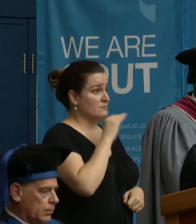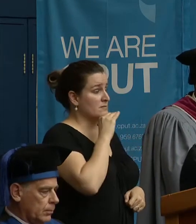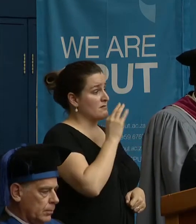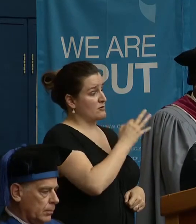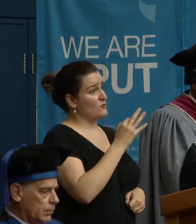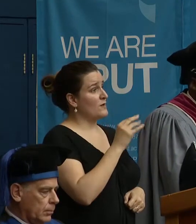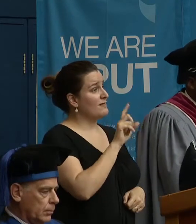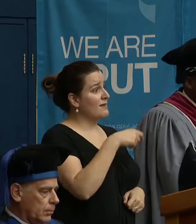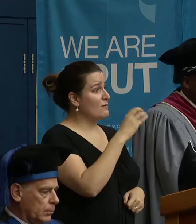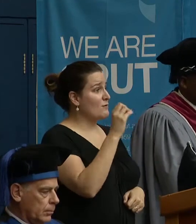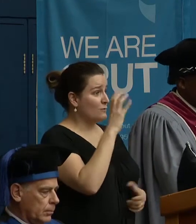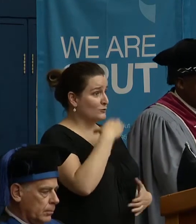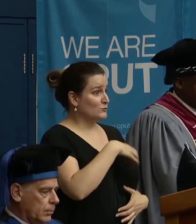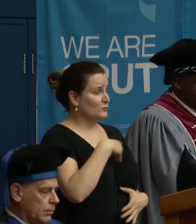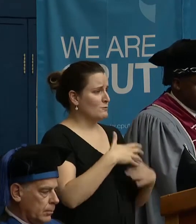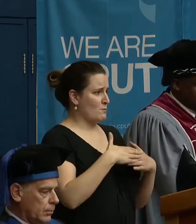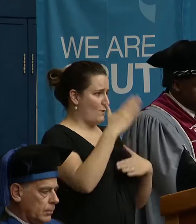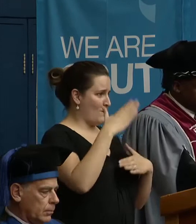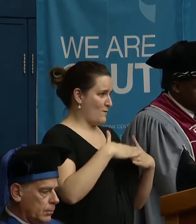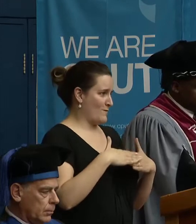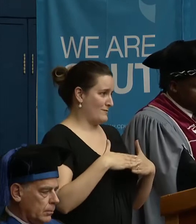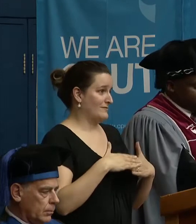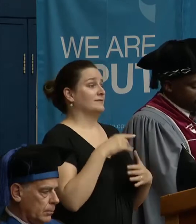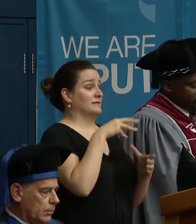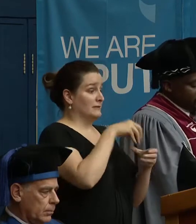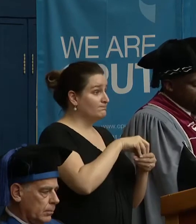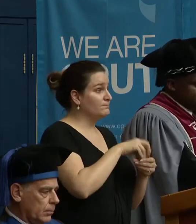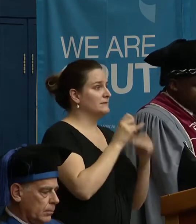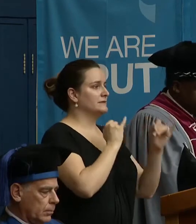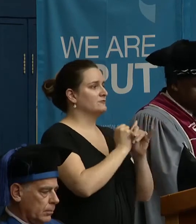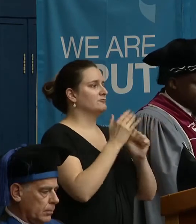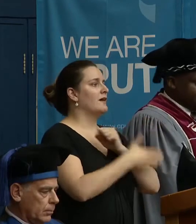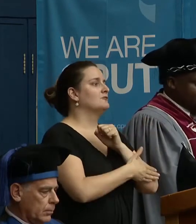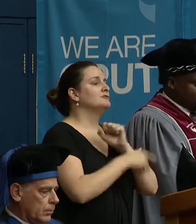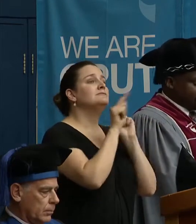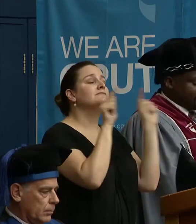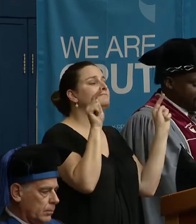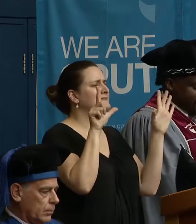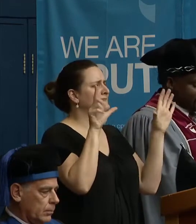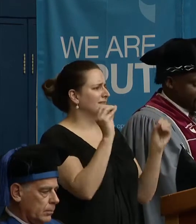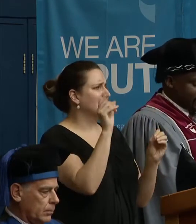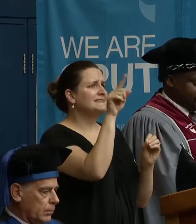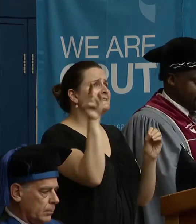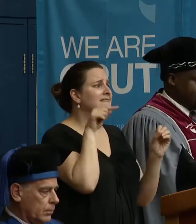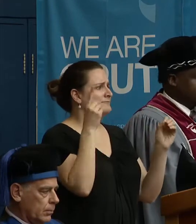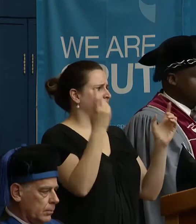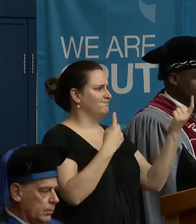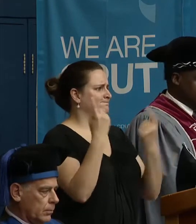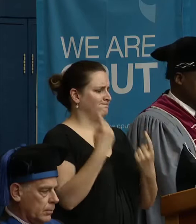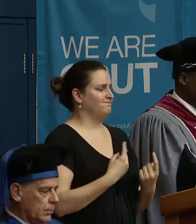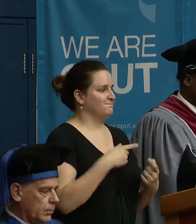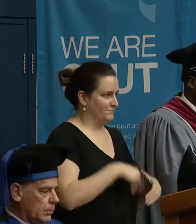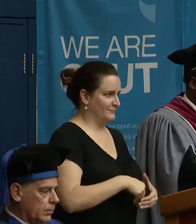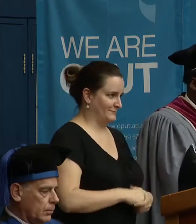students, including a strong contingent of international students representing more than 70 countries across the